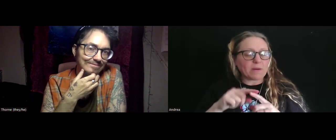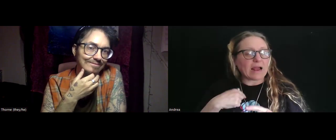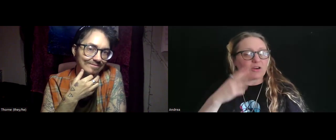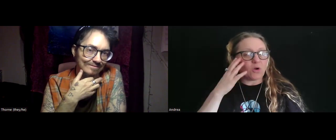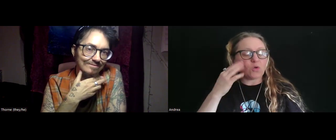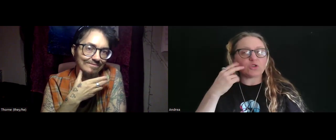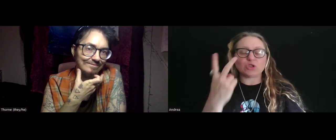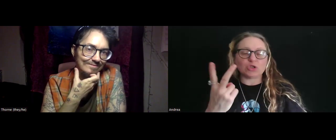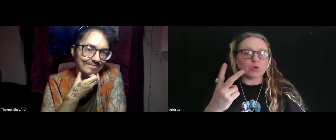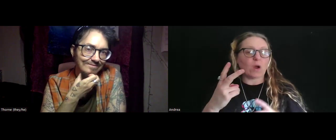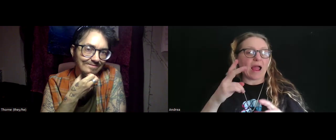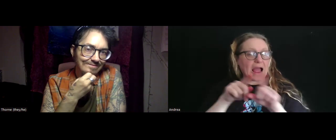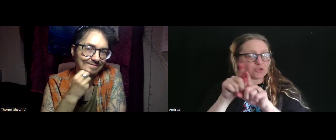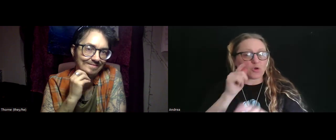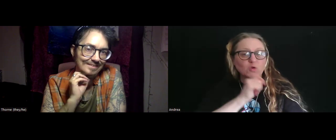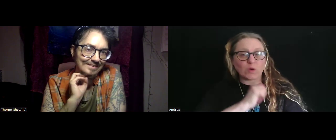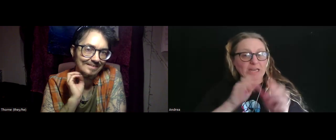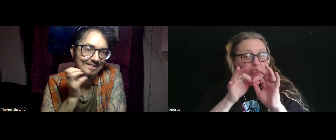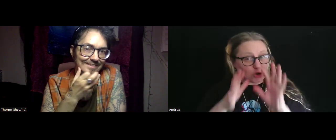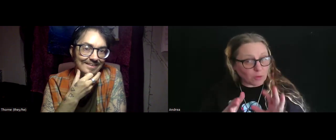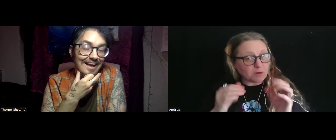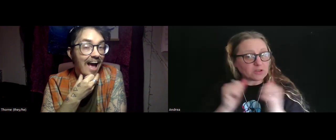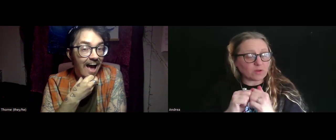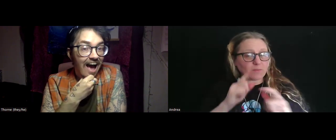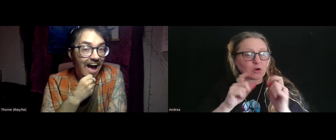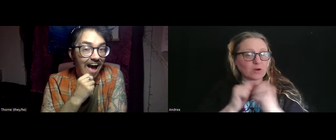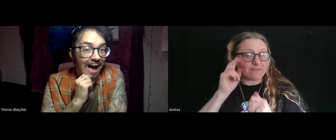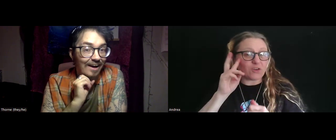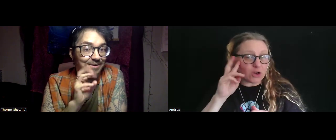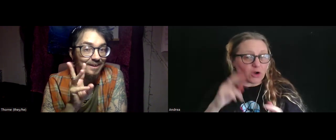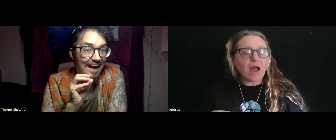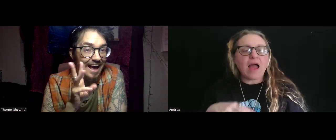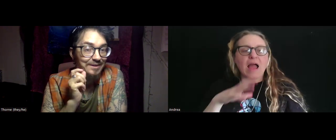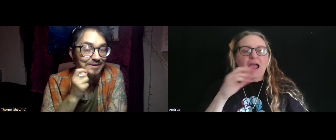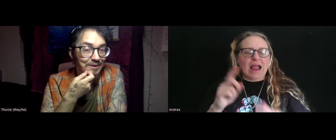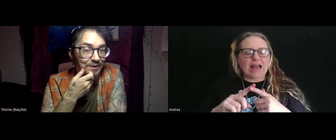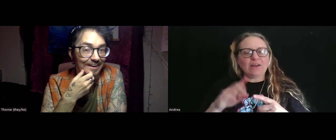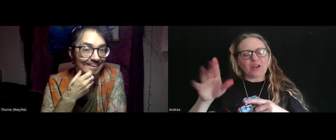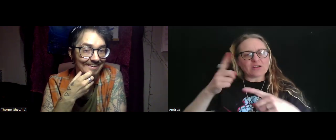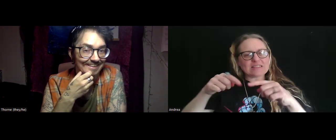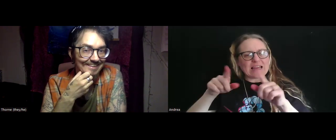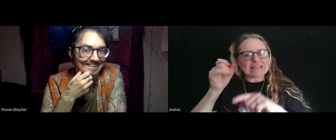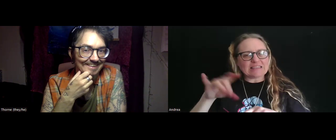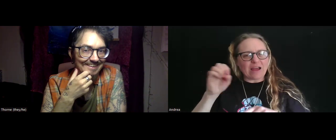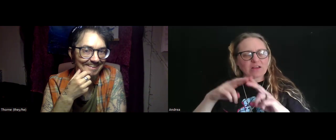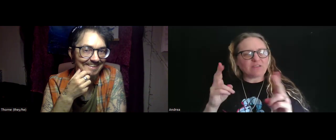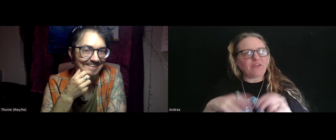I know two astro twin interpreters with Mercury in Virgo, and their signing style is